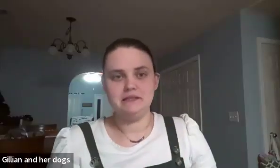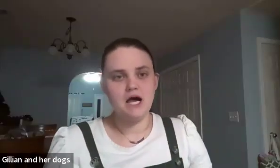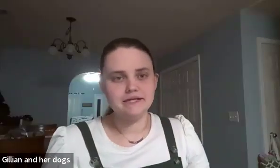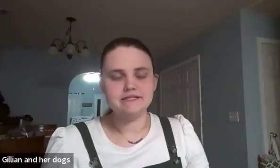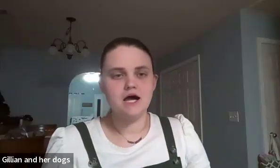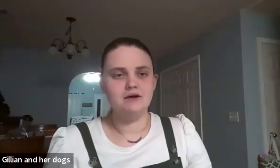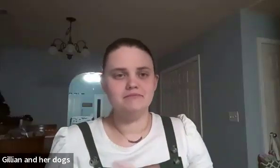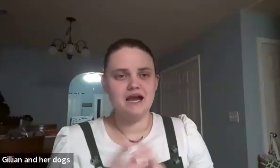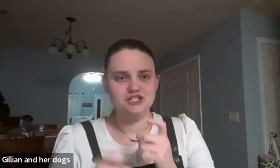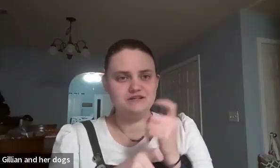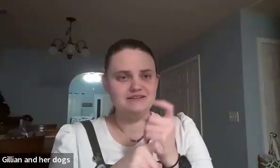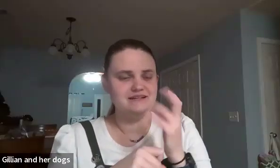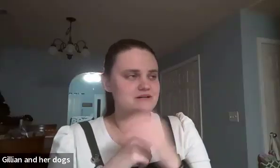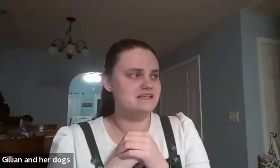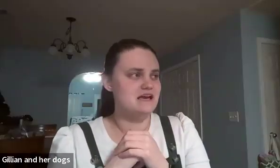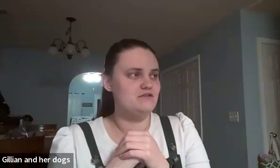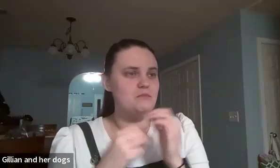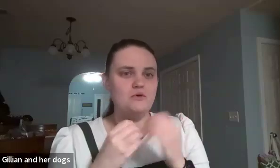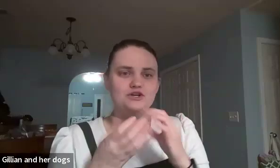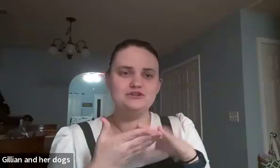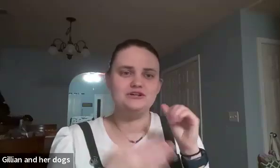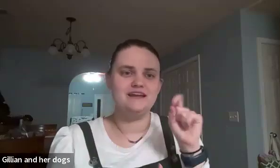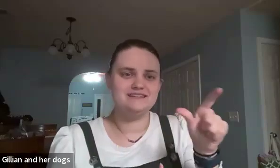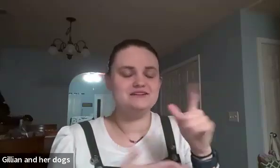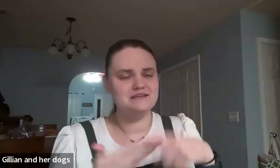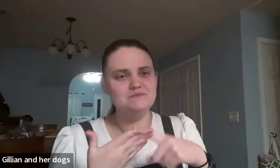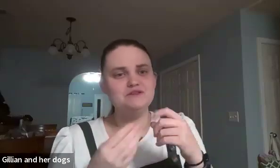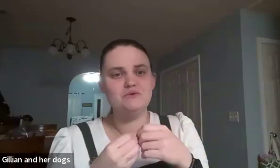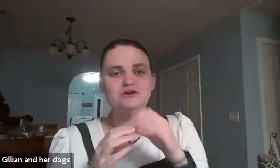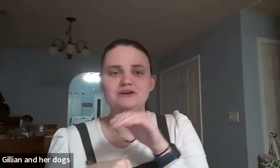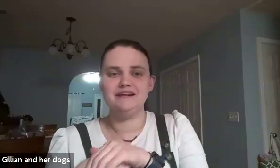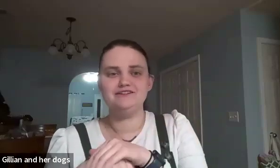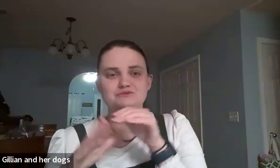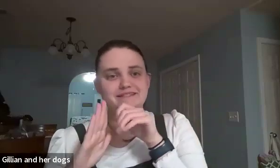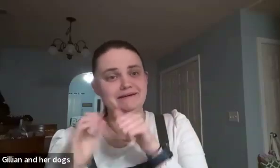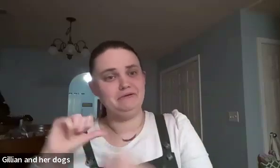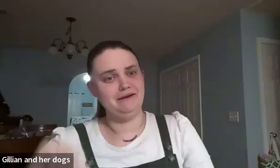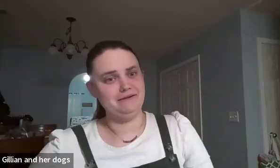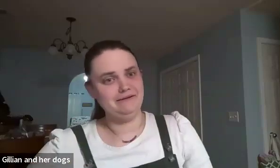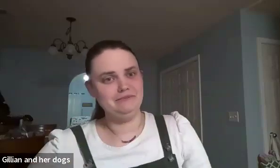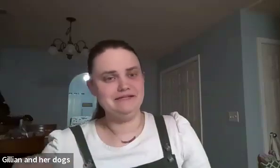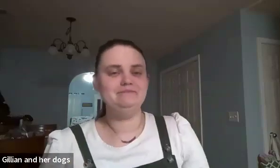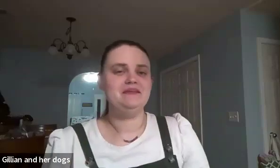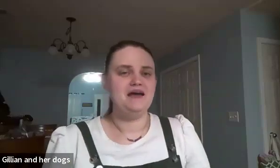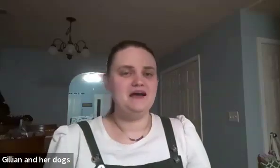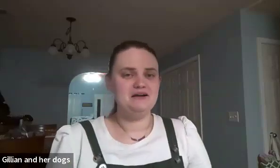a lot. I jokingly always say the more you learn ASL, sometimes the more your English will go down a little bit.